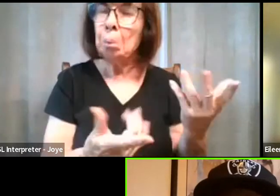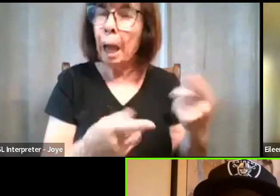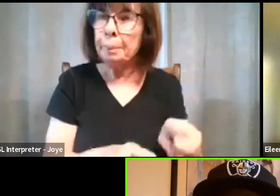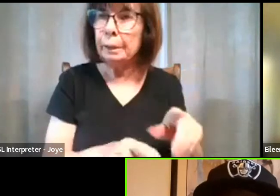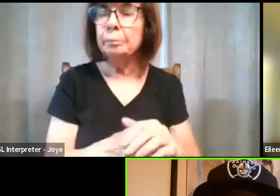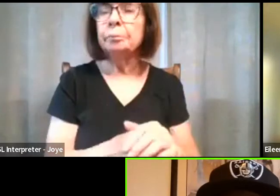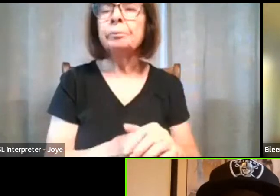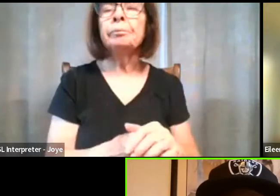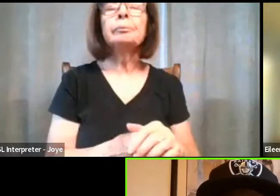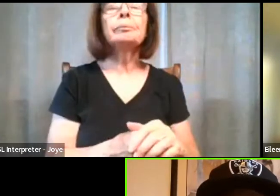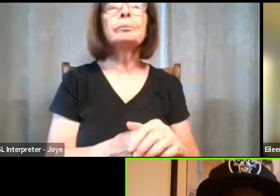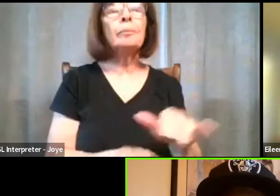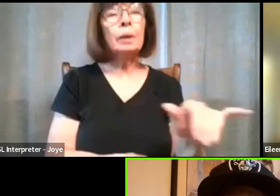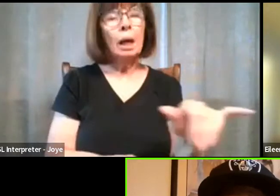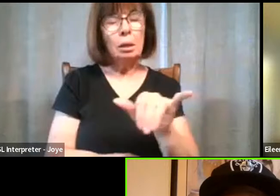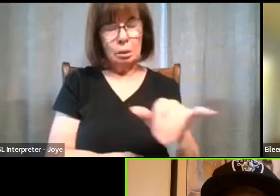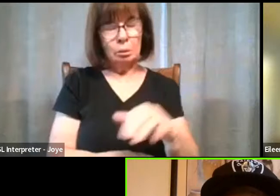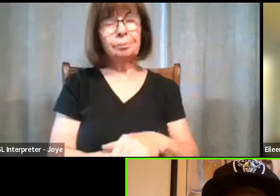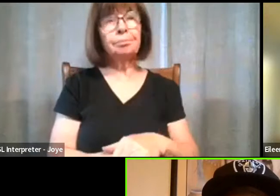Also, secondarily,